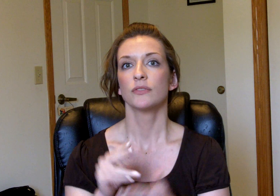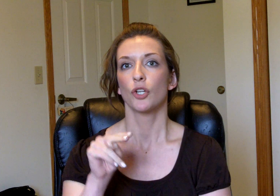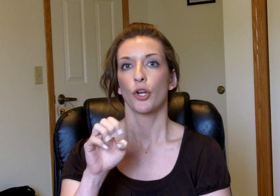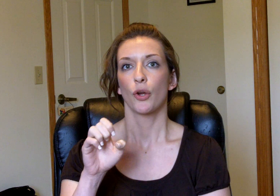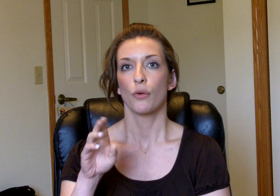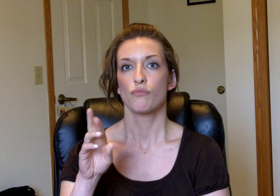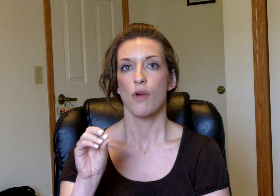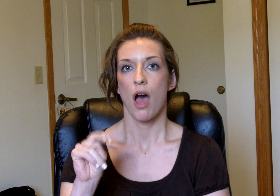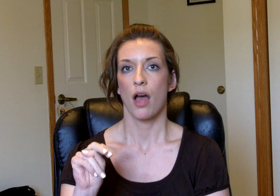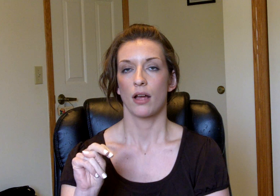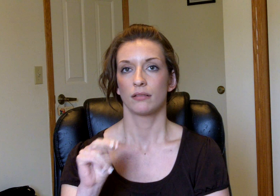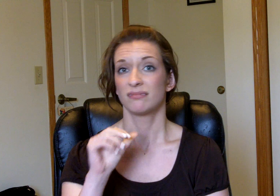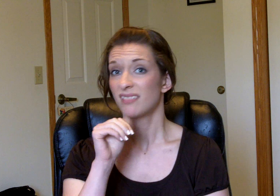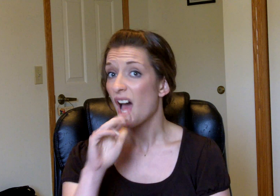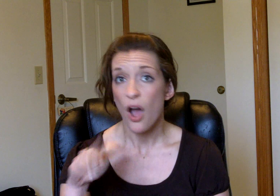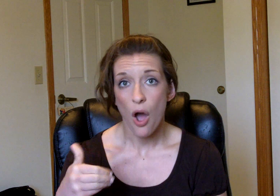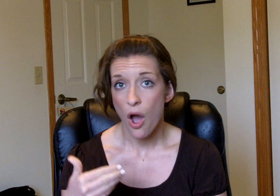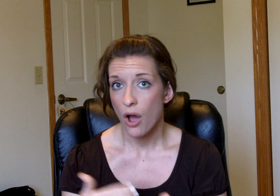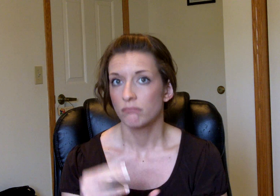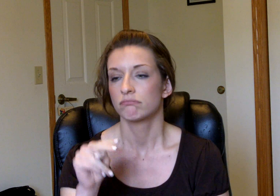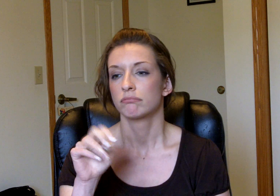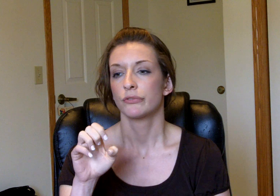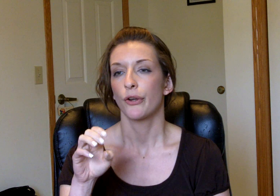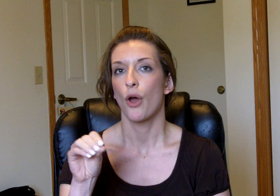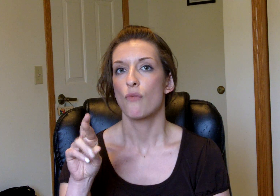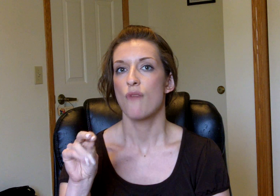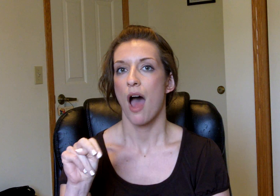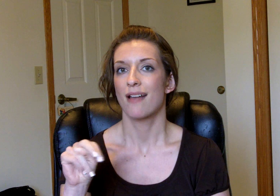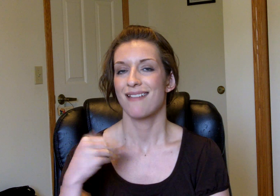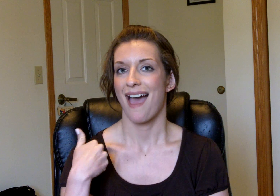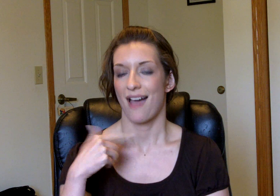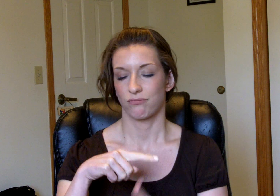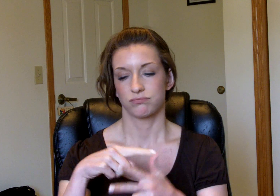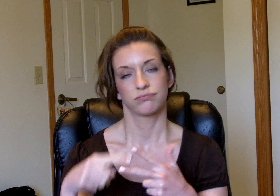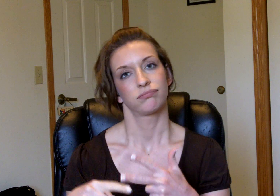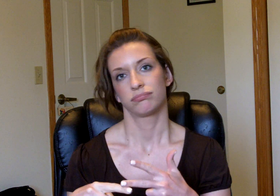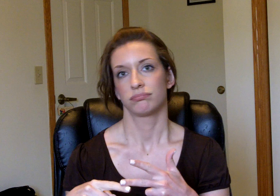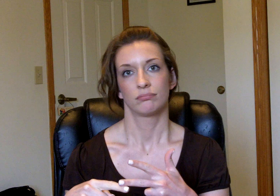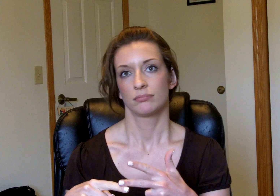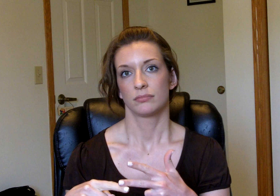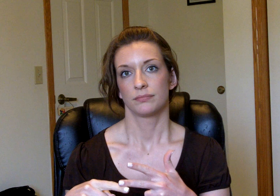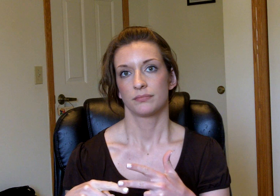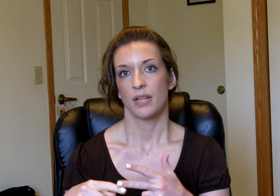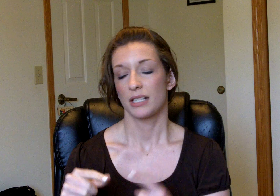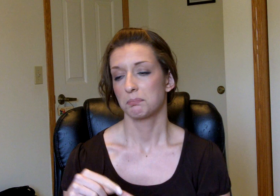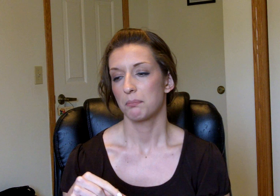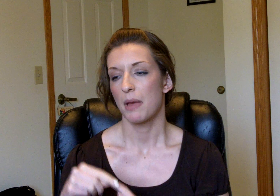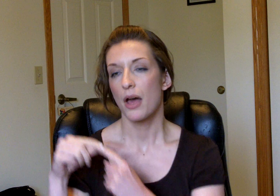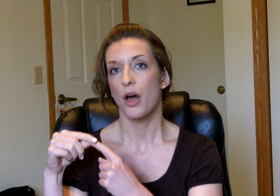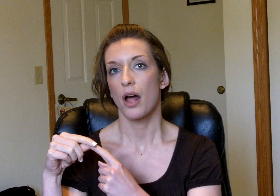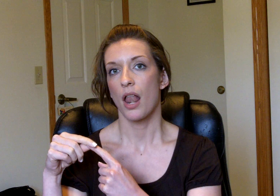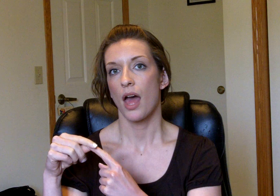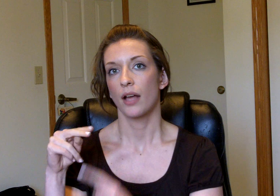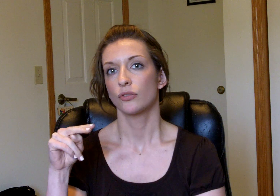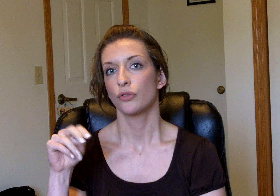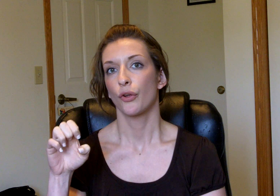parts. Some specialized neurons have a few of the parts missing, but a typical